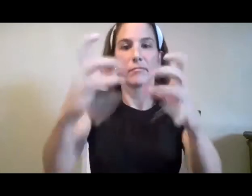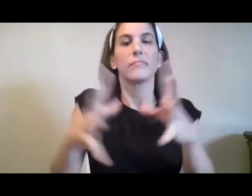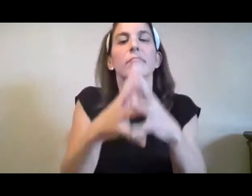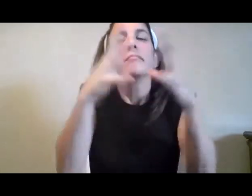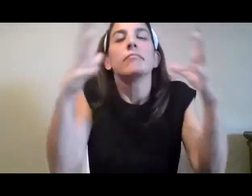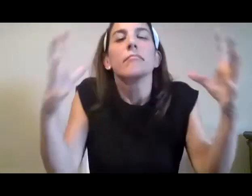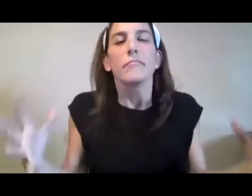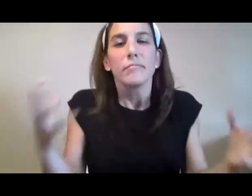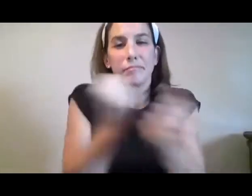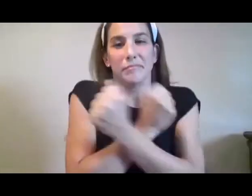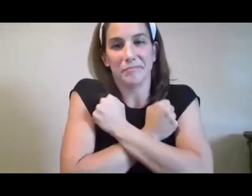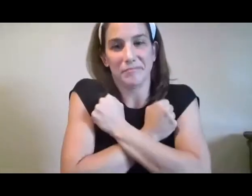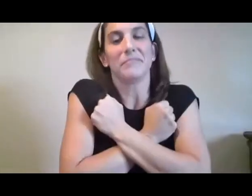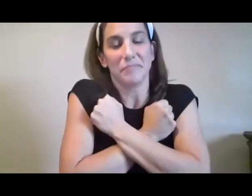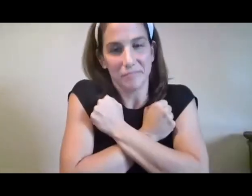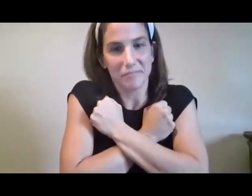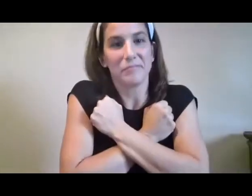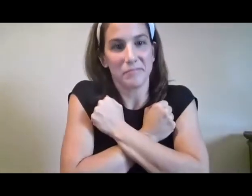much love.